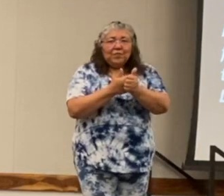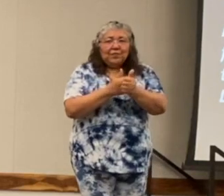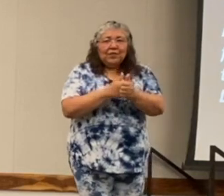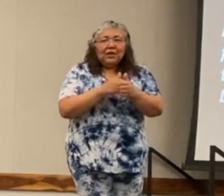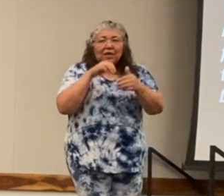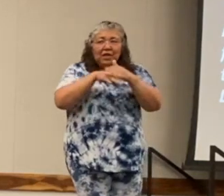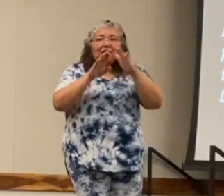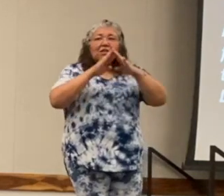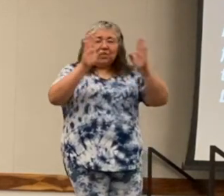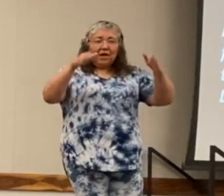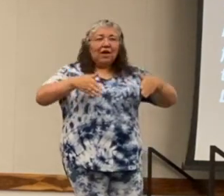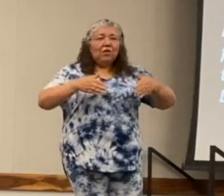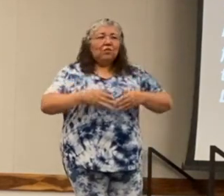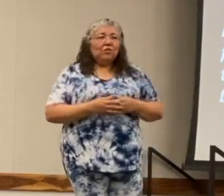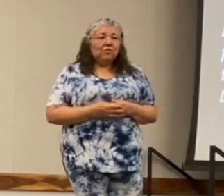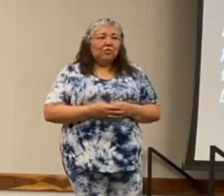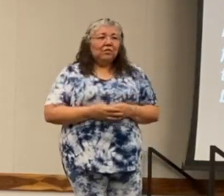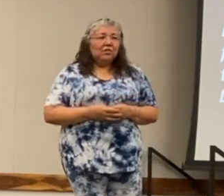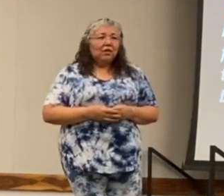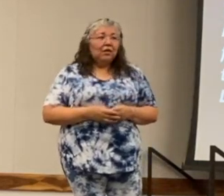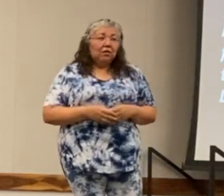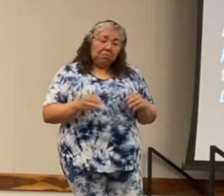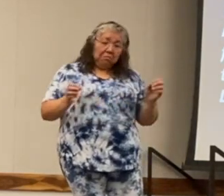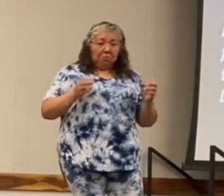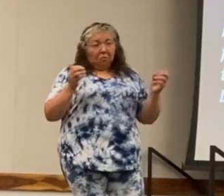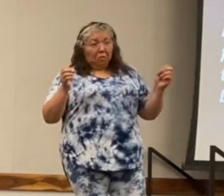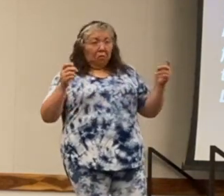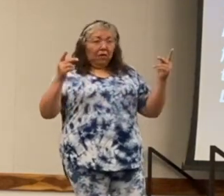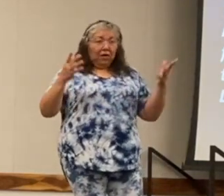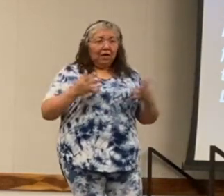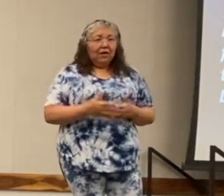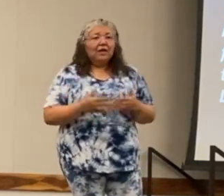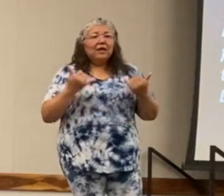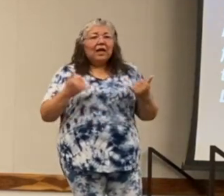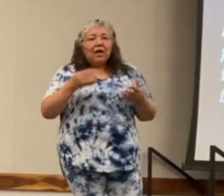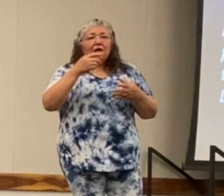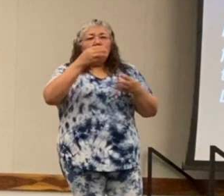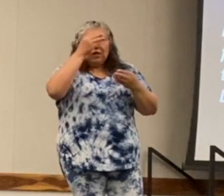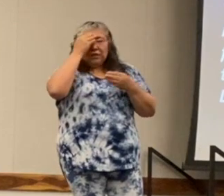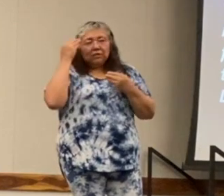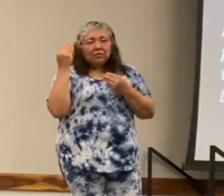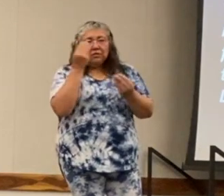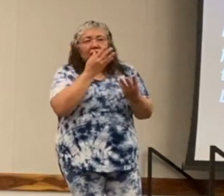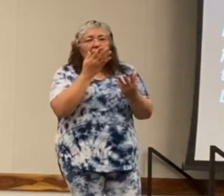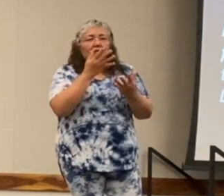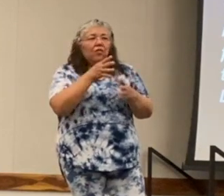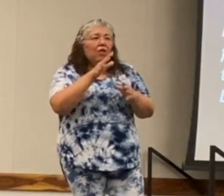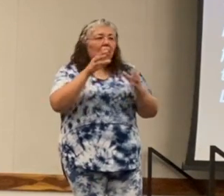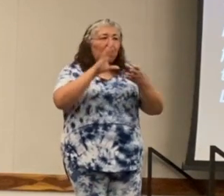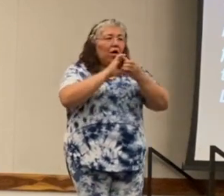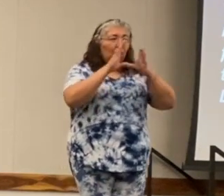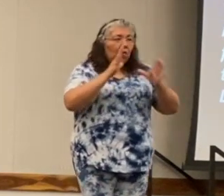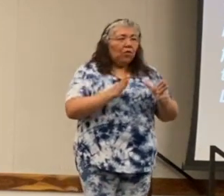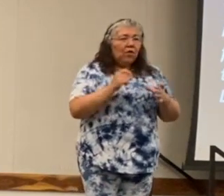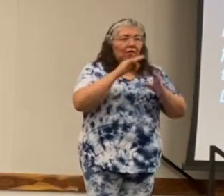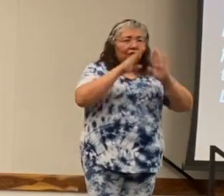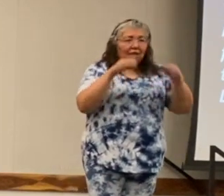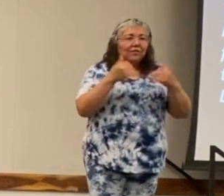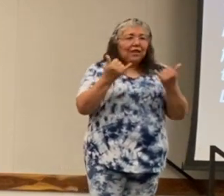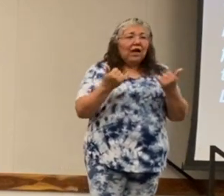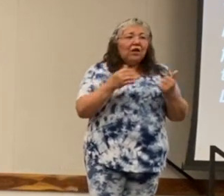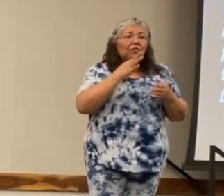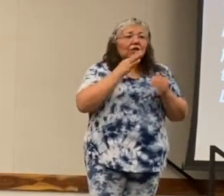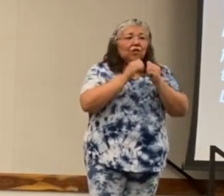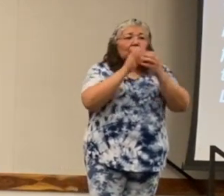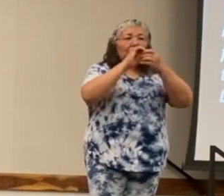follow him into the house. Okay. Tell the owner of the house. Now you're talking to the owner